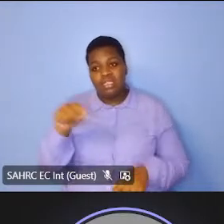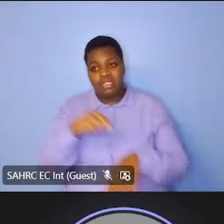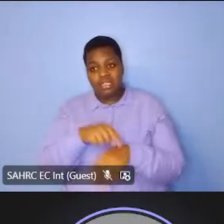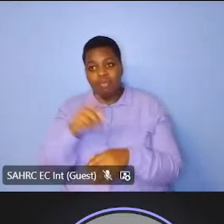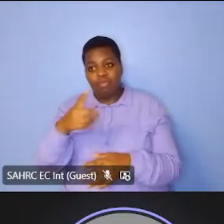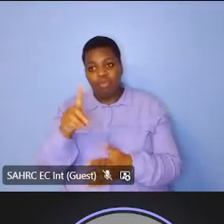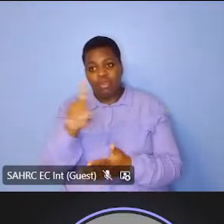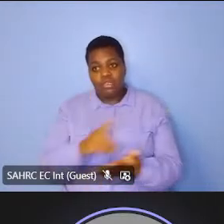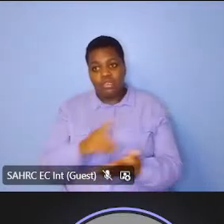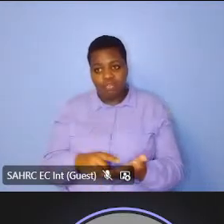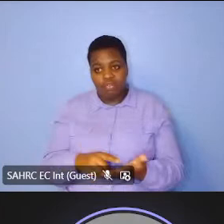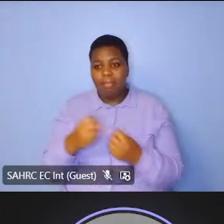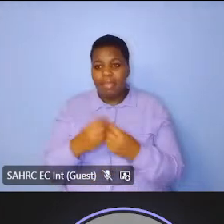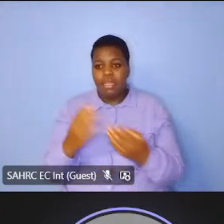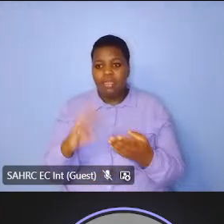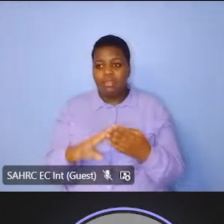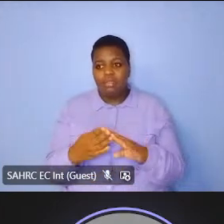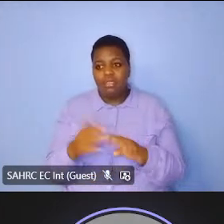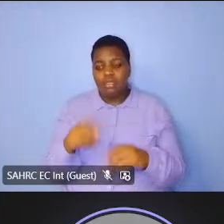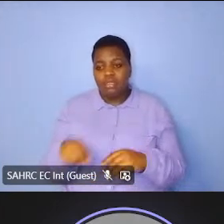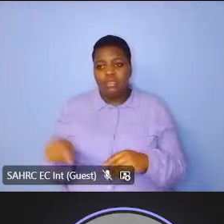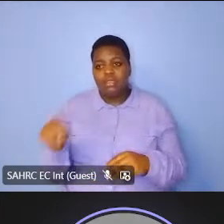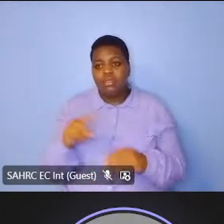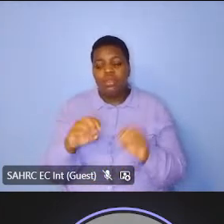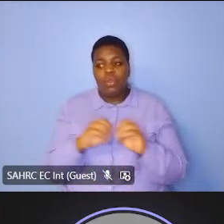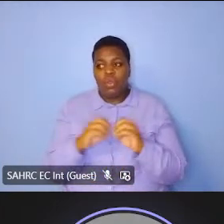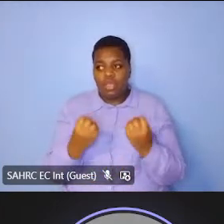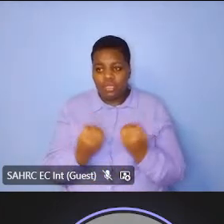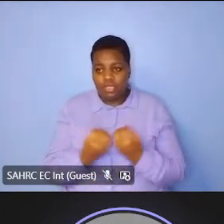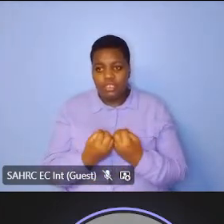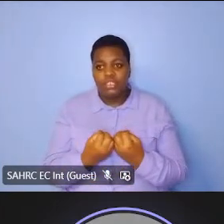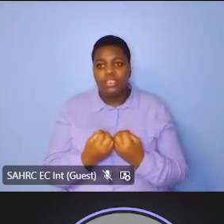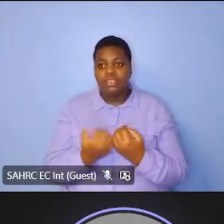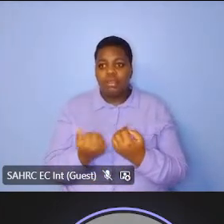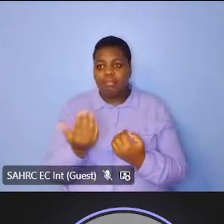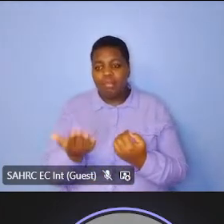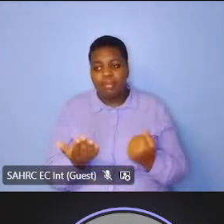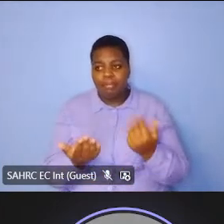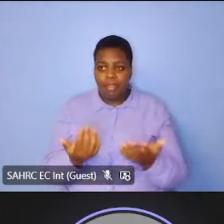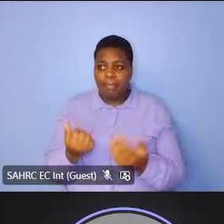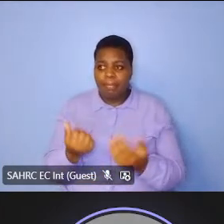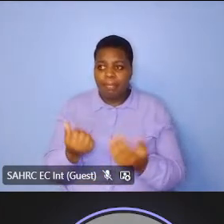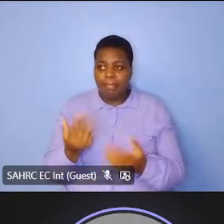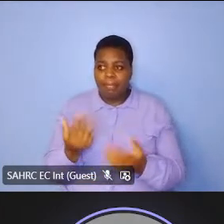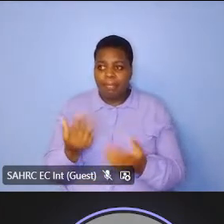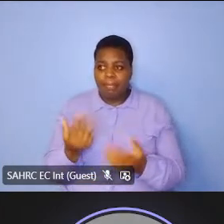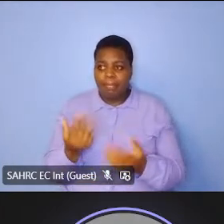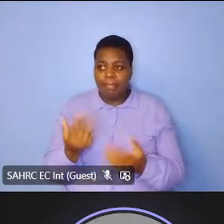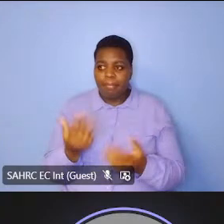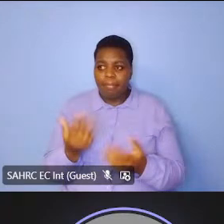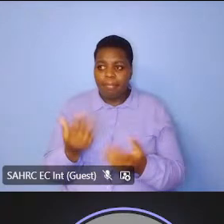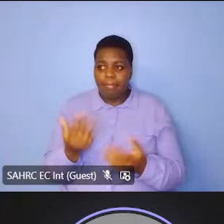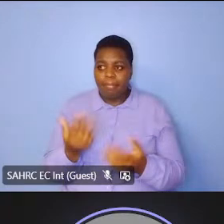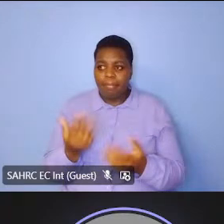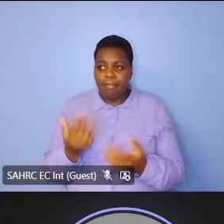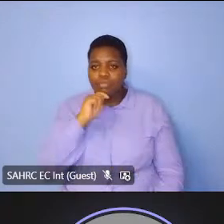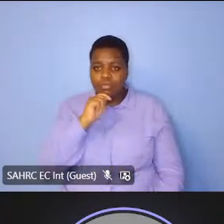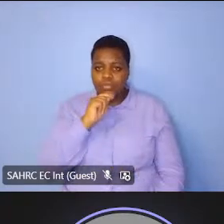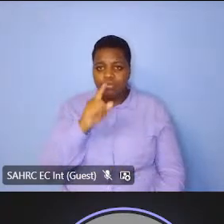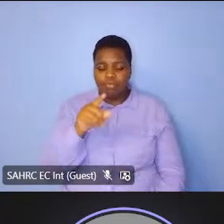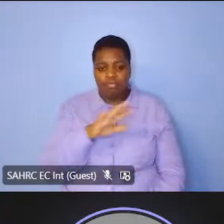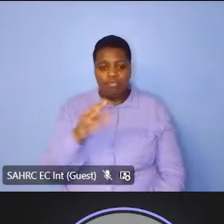civil society organizations and stakeholders made submissions on the draft, including the ELC. It's noteworthy and